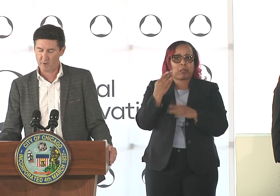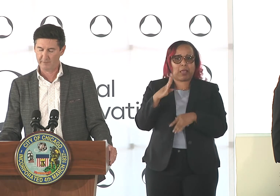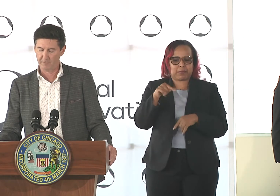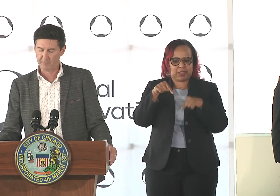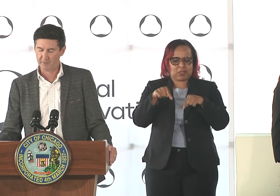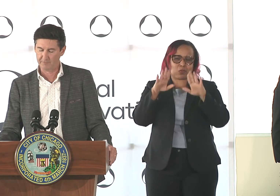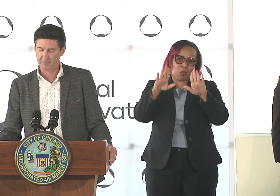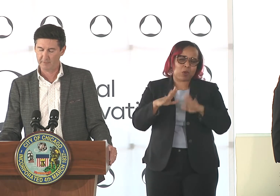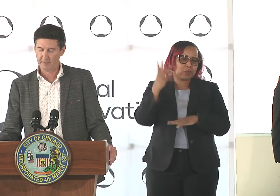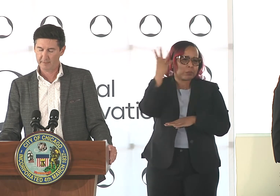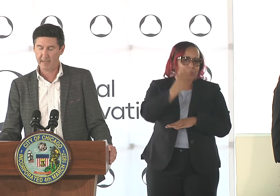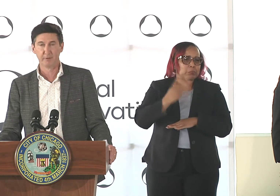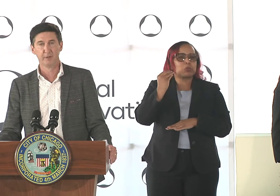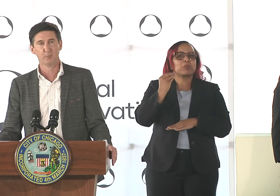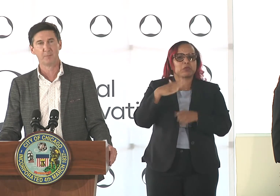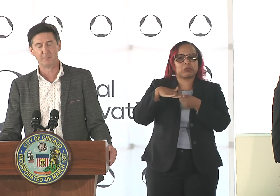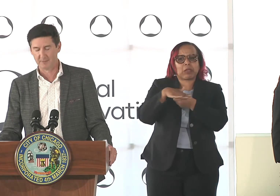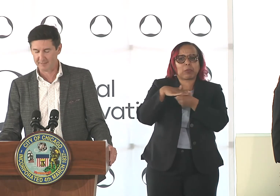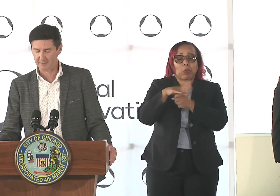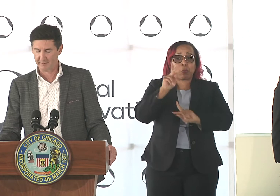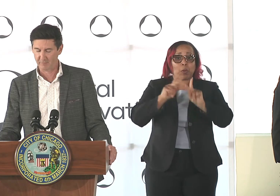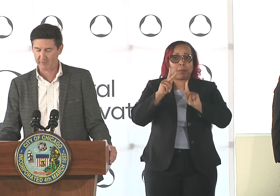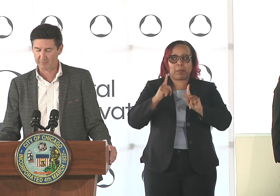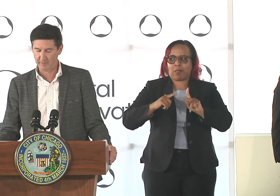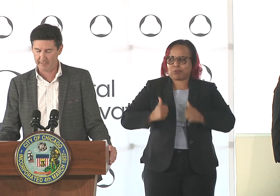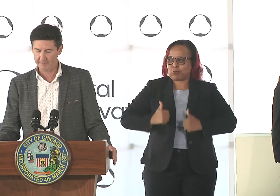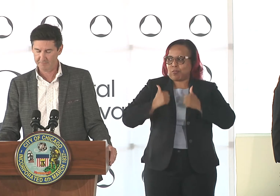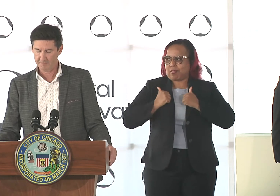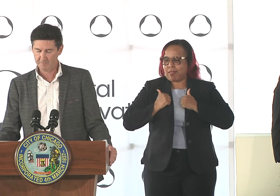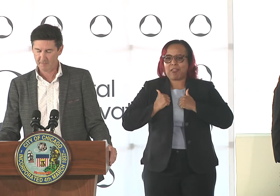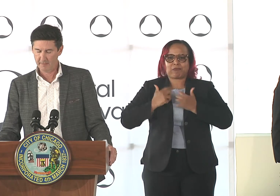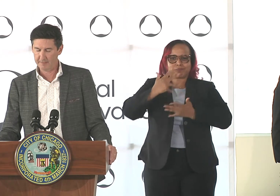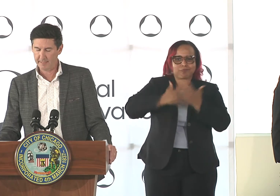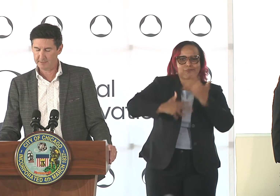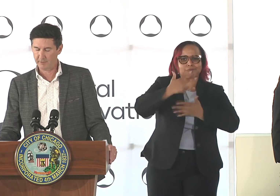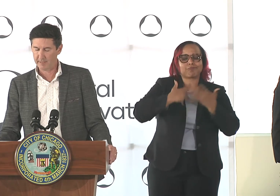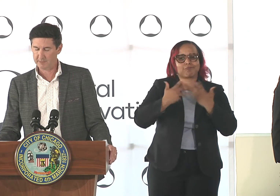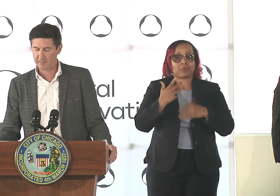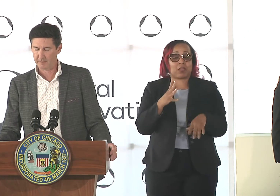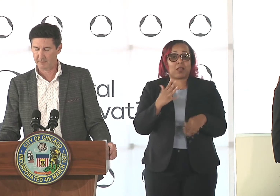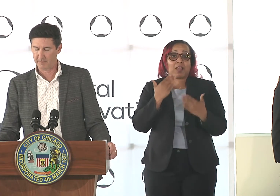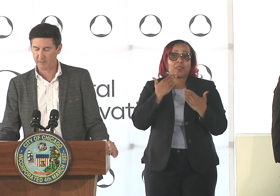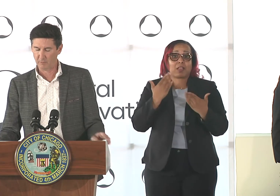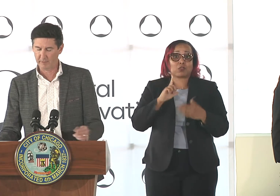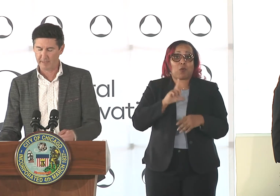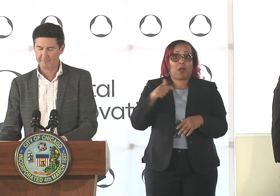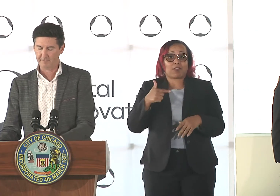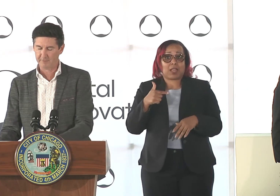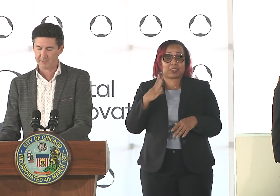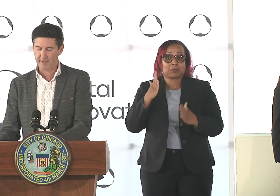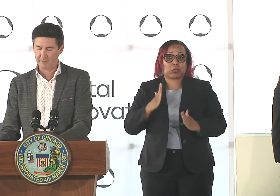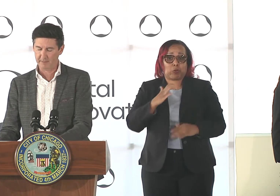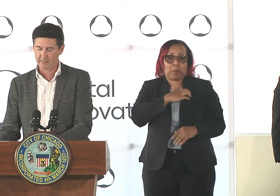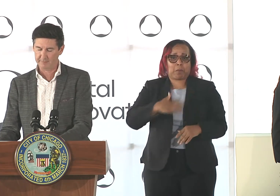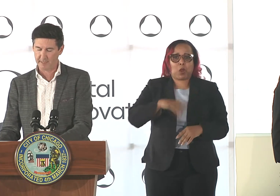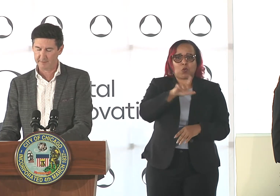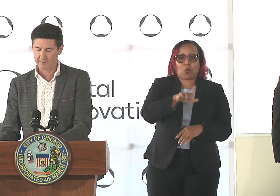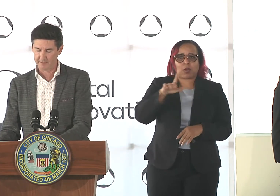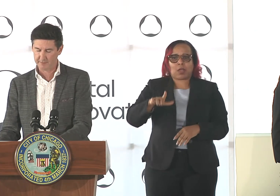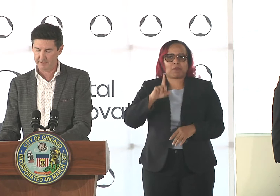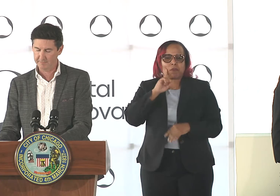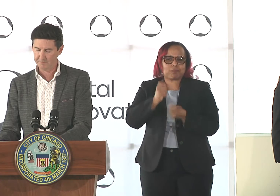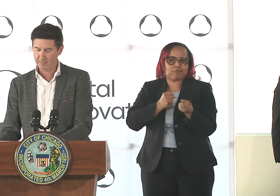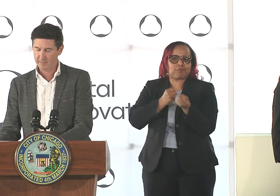this wonderful, beautiful neighborhood where people like to live, work, and play. And thanks to our next speaker, Mayor Lori Lightfoot, for championing the life